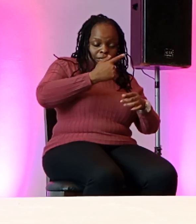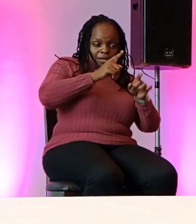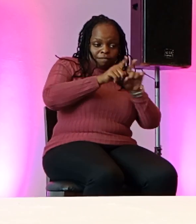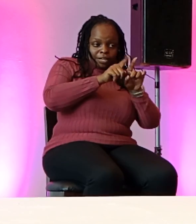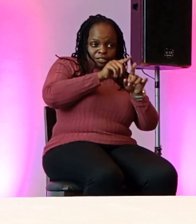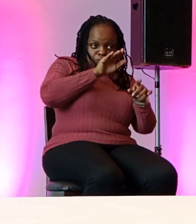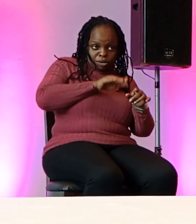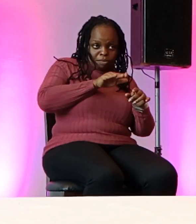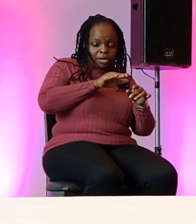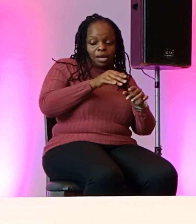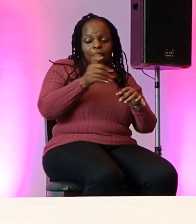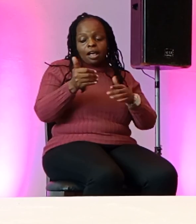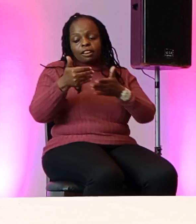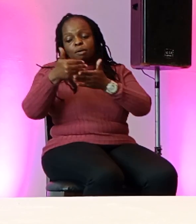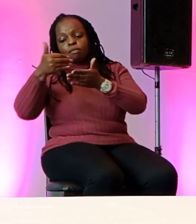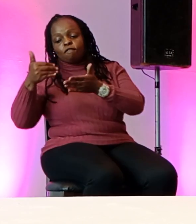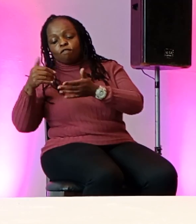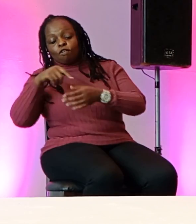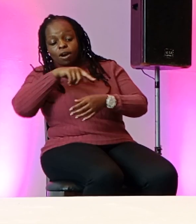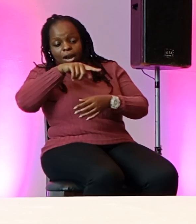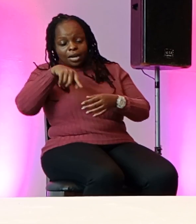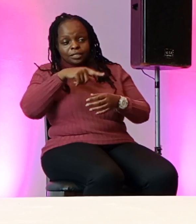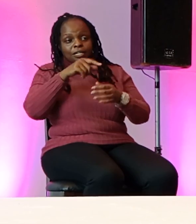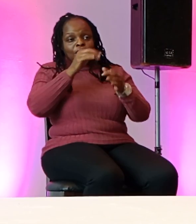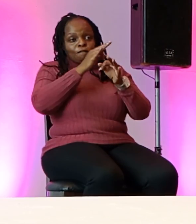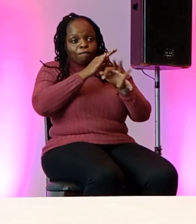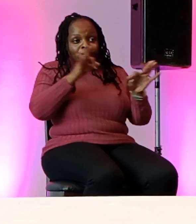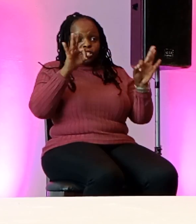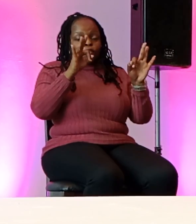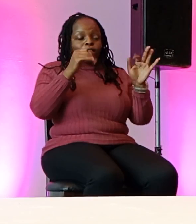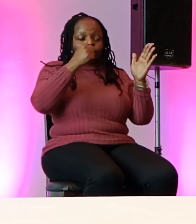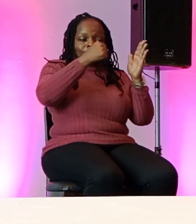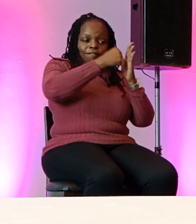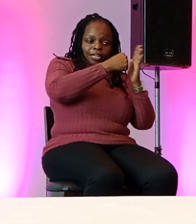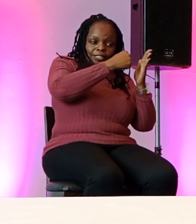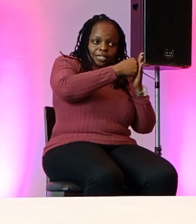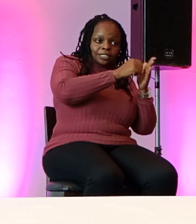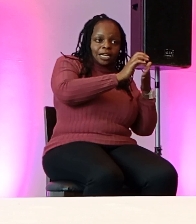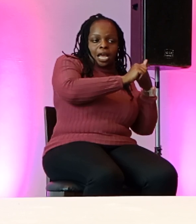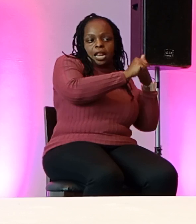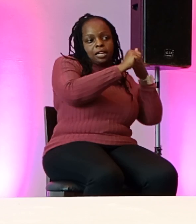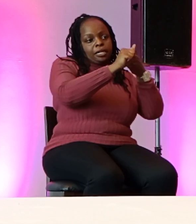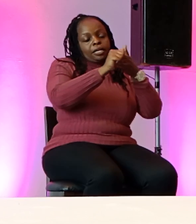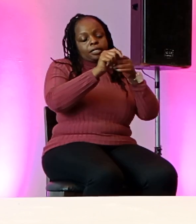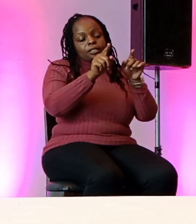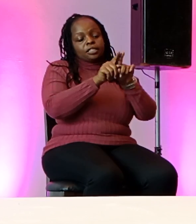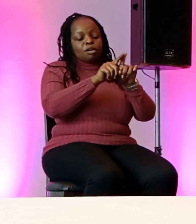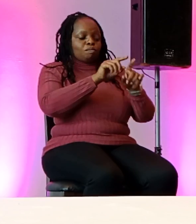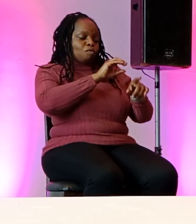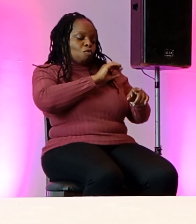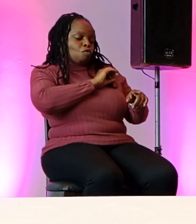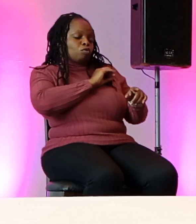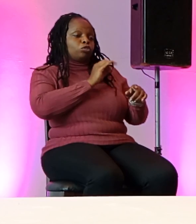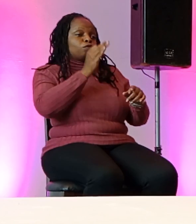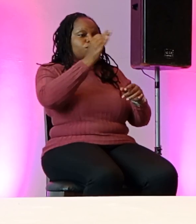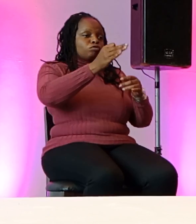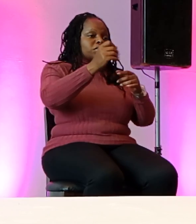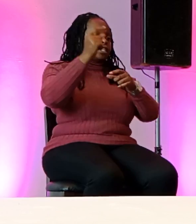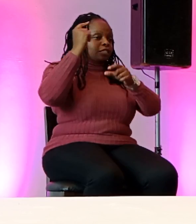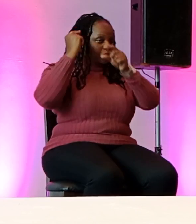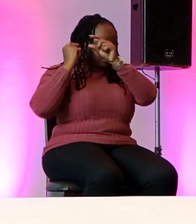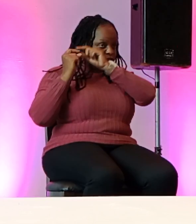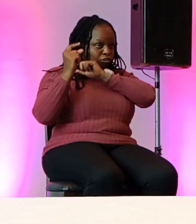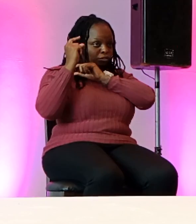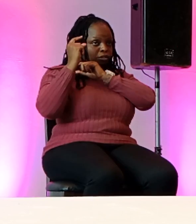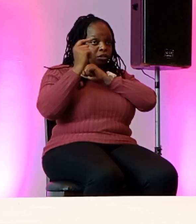who are before us, the warriors, the freedom fighters, the leaders. And we owe it to the future